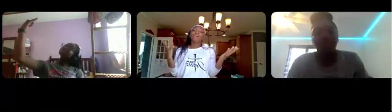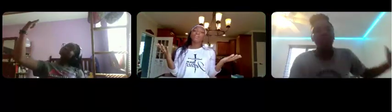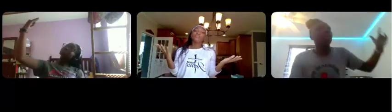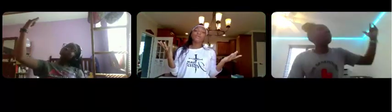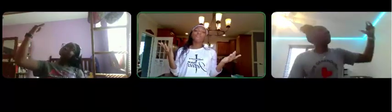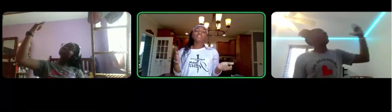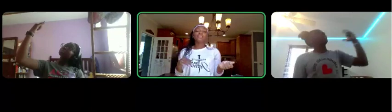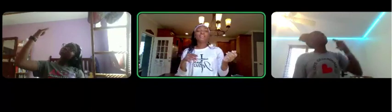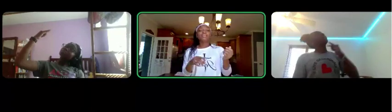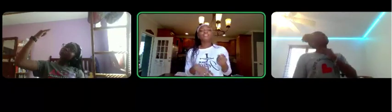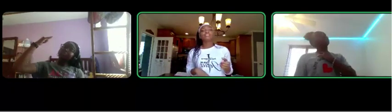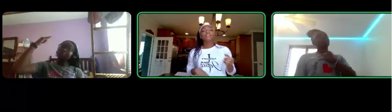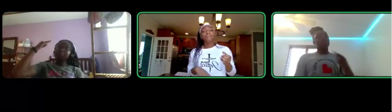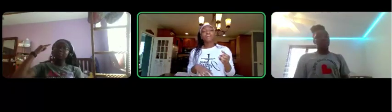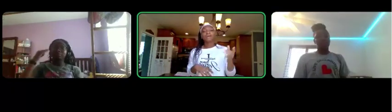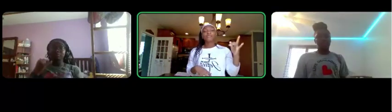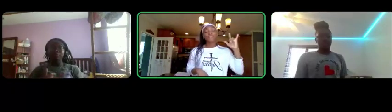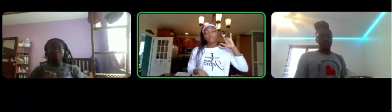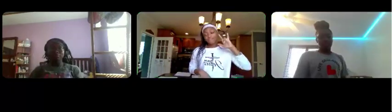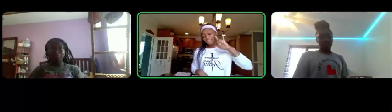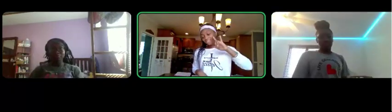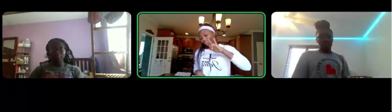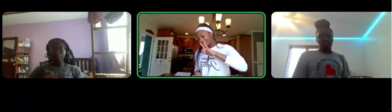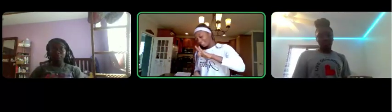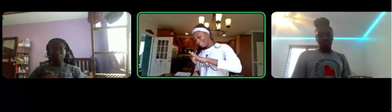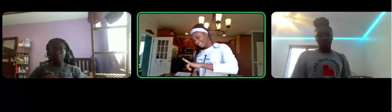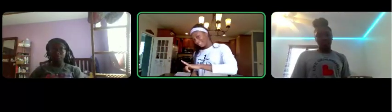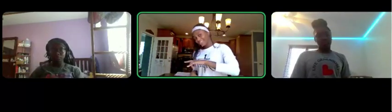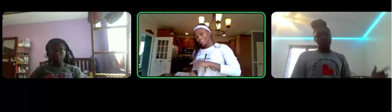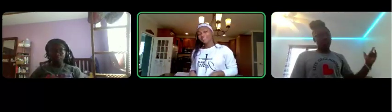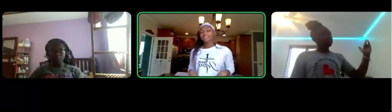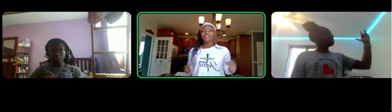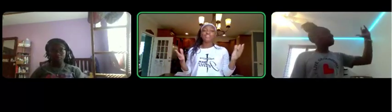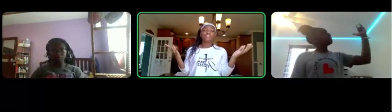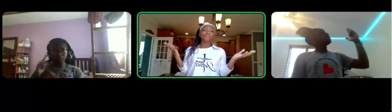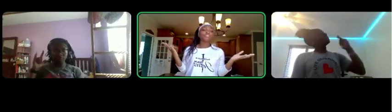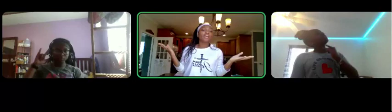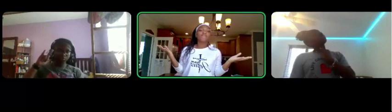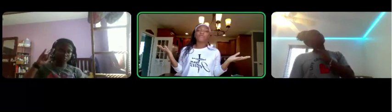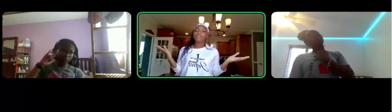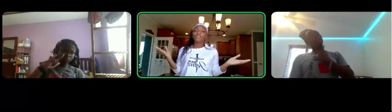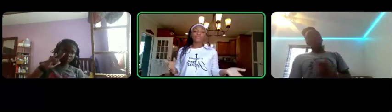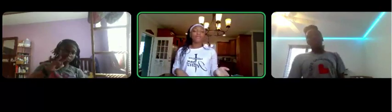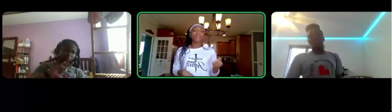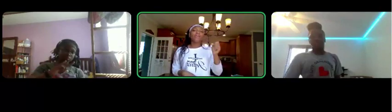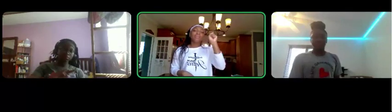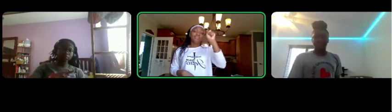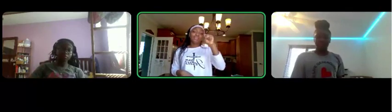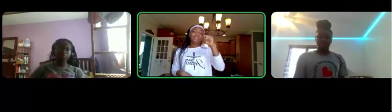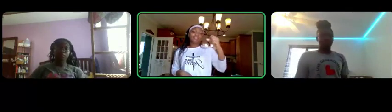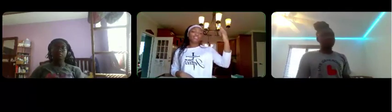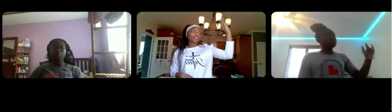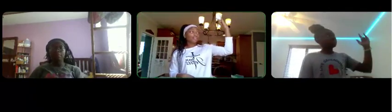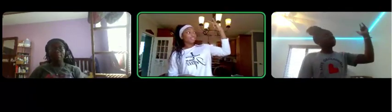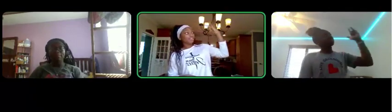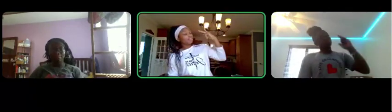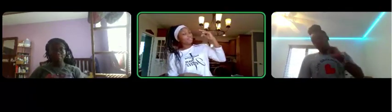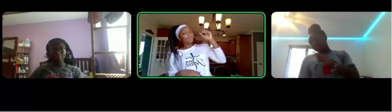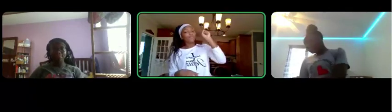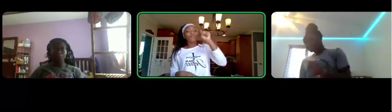Another way of seeing it is coming from Christ like this. So you can do whichever one you want. Yes, Christ loves me, or